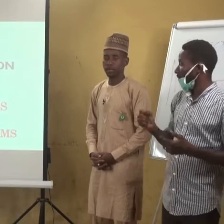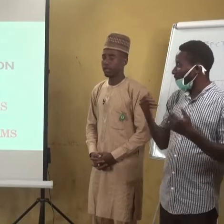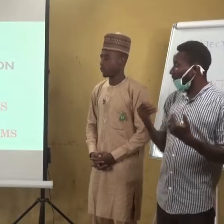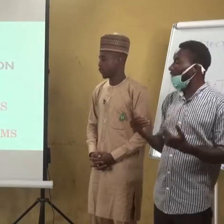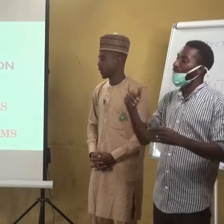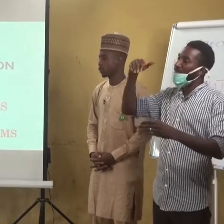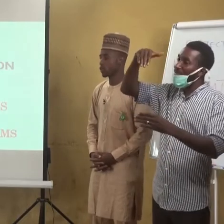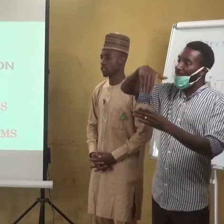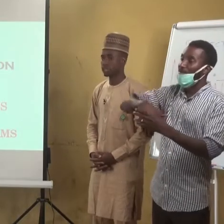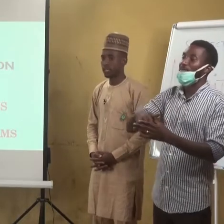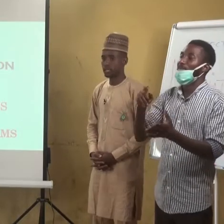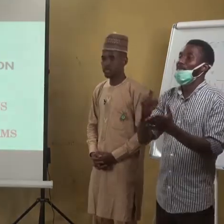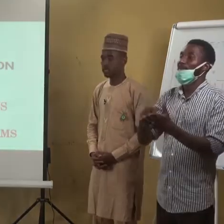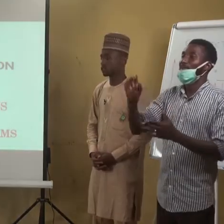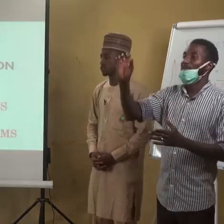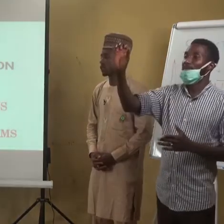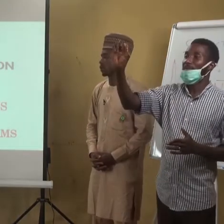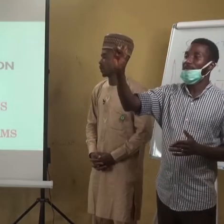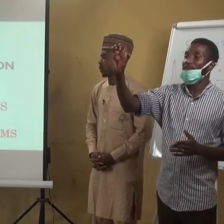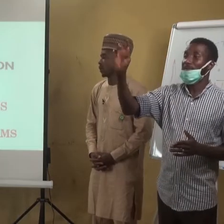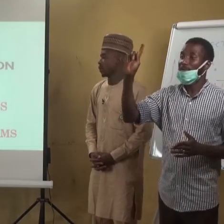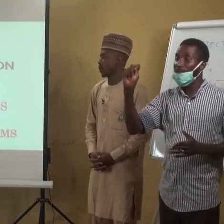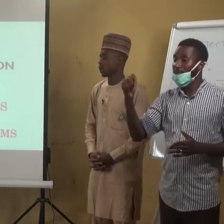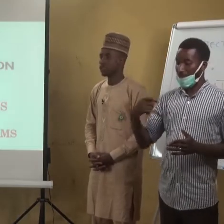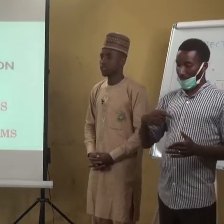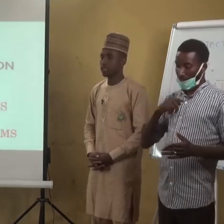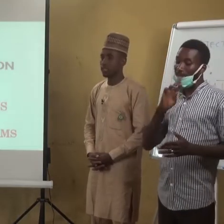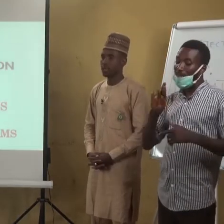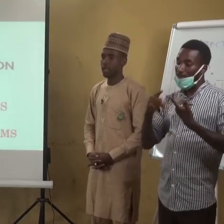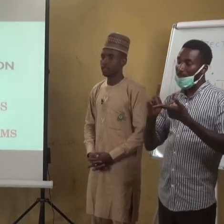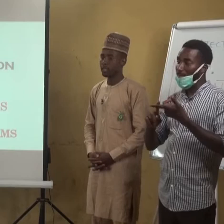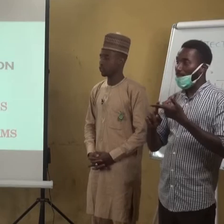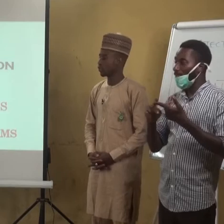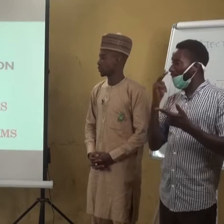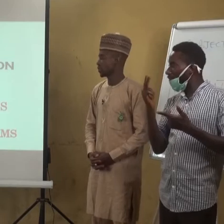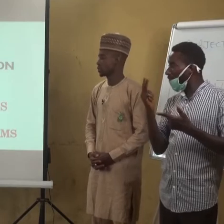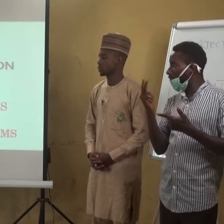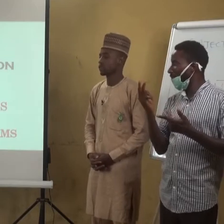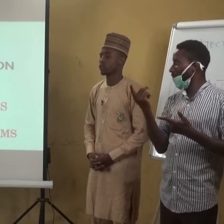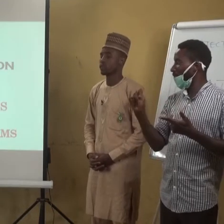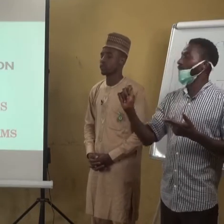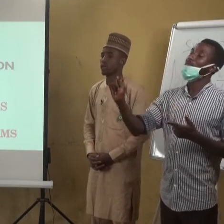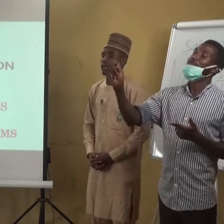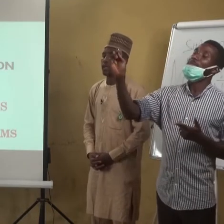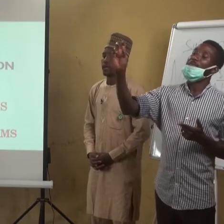we defined what a set is. We, however, see elements of a set,